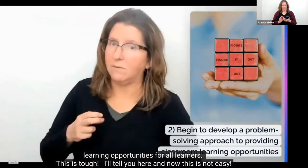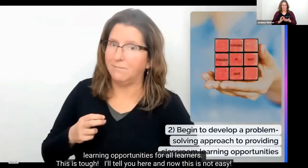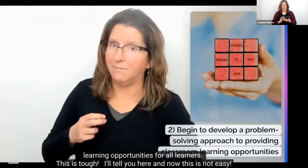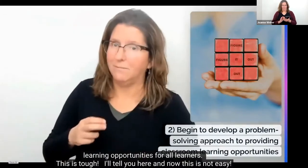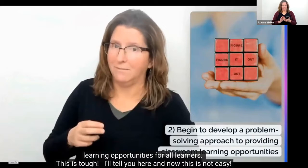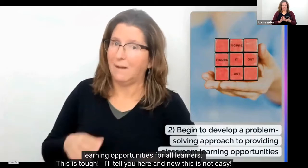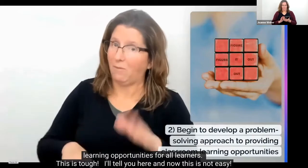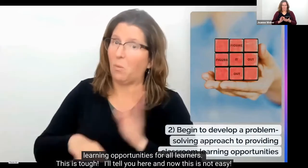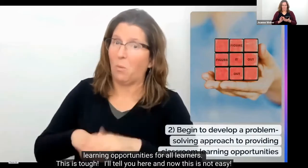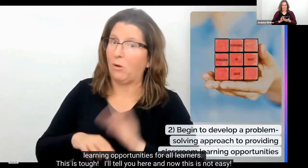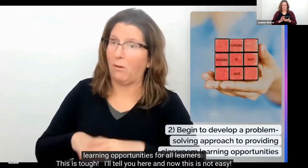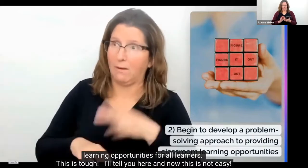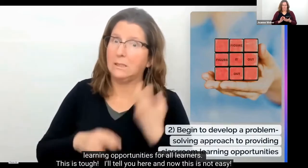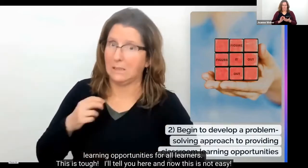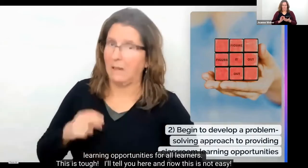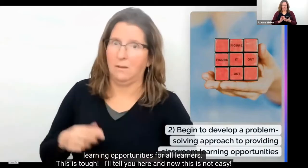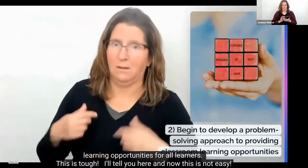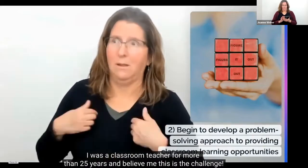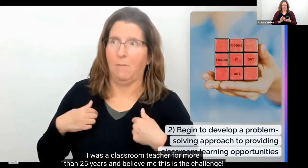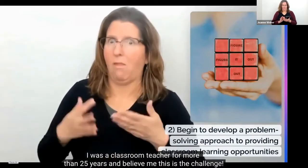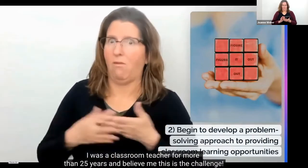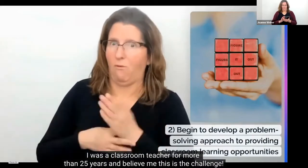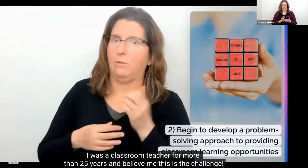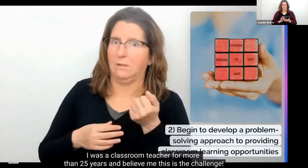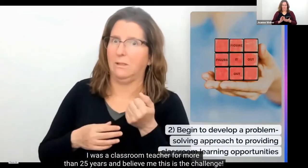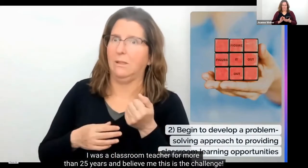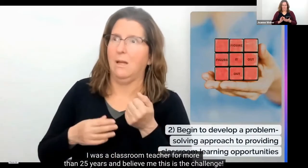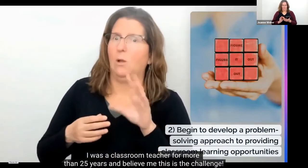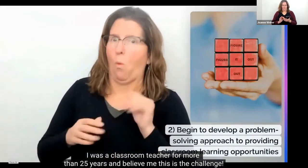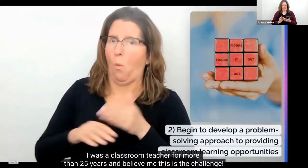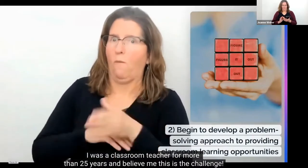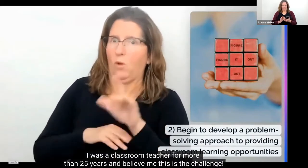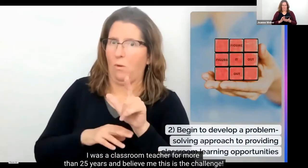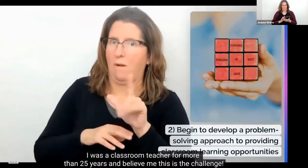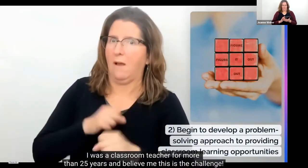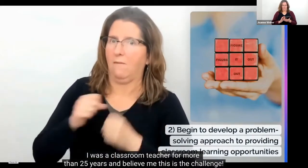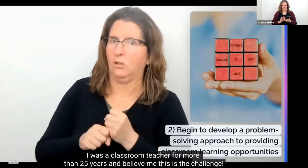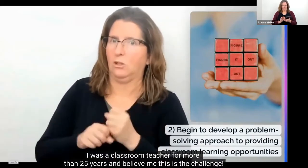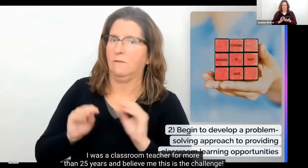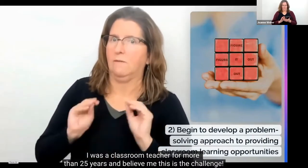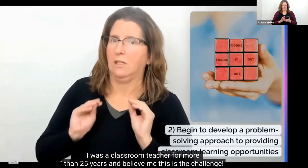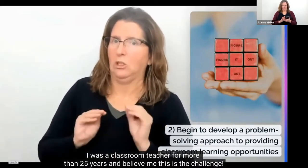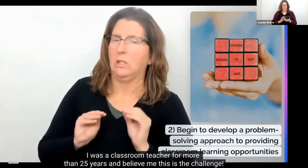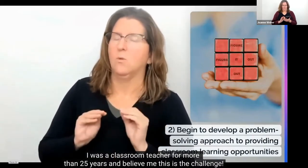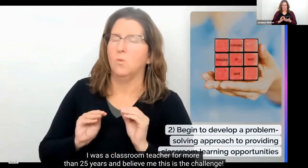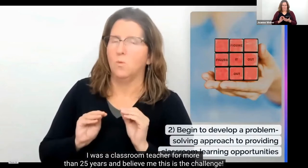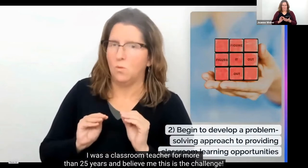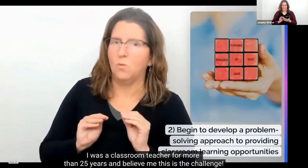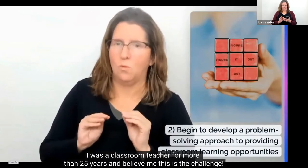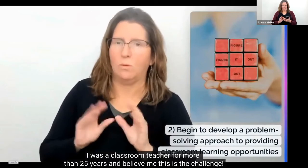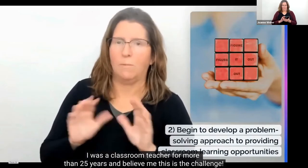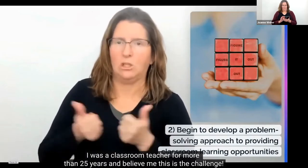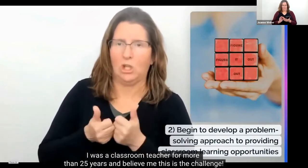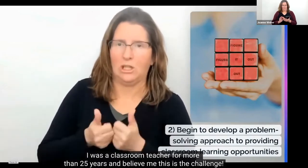This is tough. I'll tell you here and now, this is not easy. I was a classroom teacher for more than 25 years, and believe me,